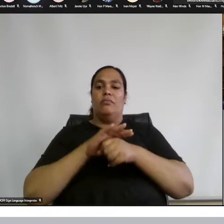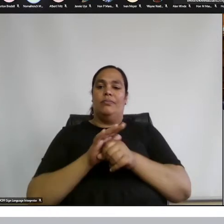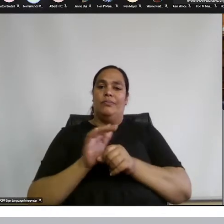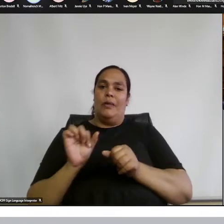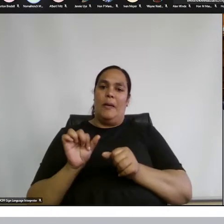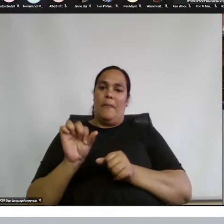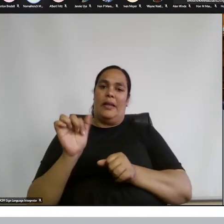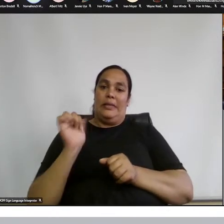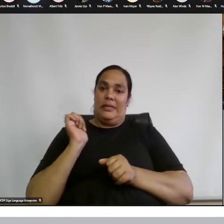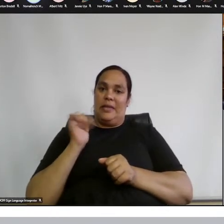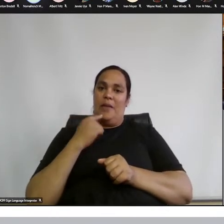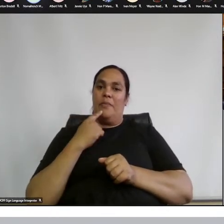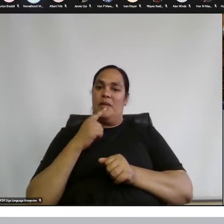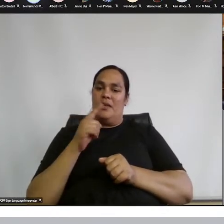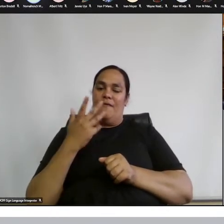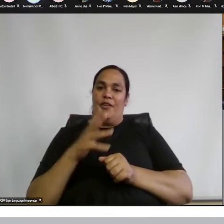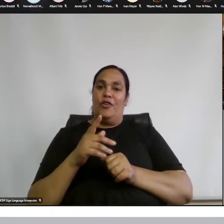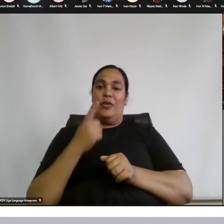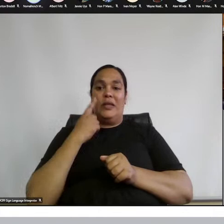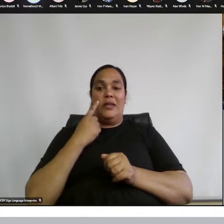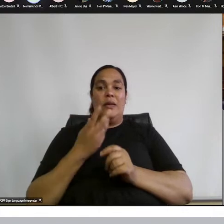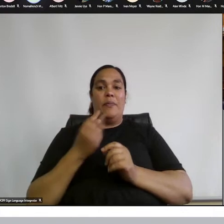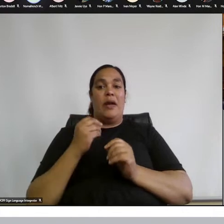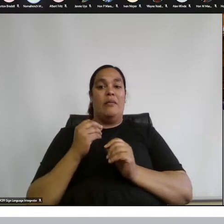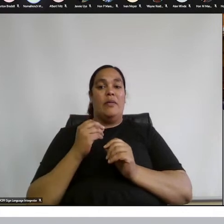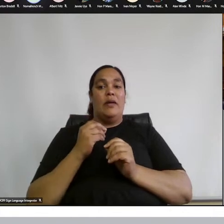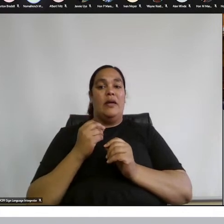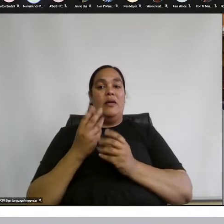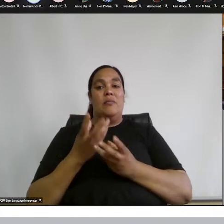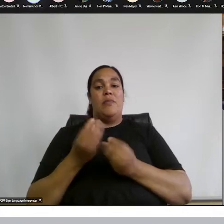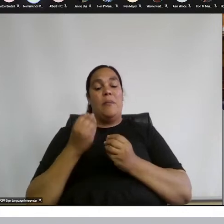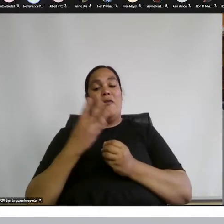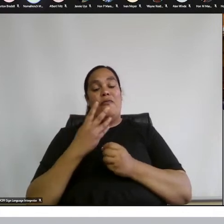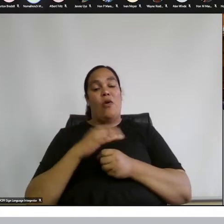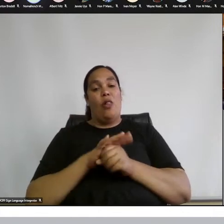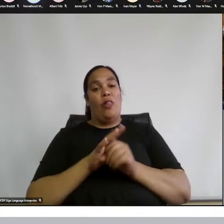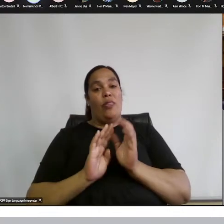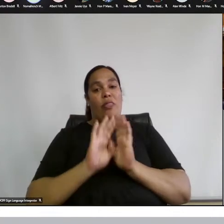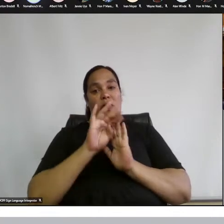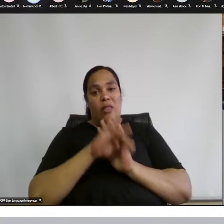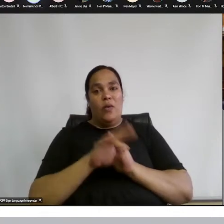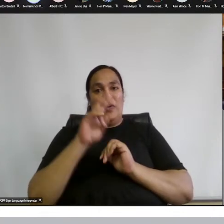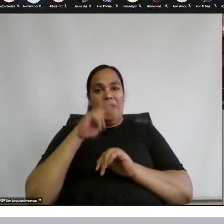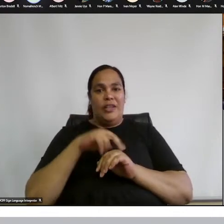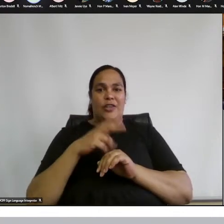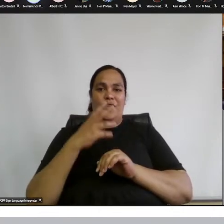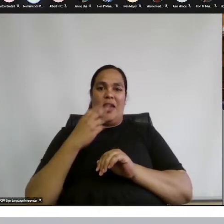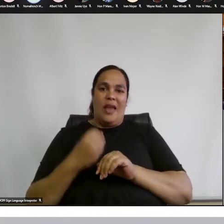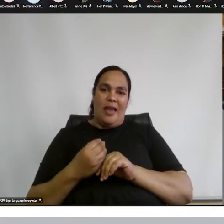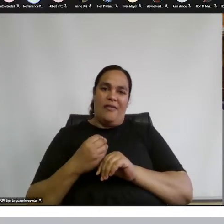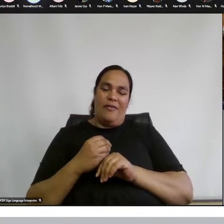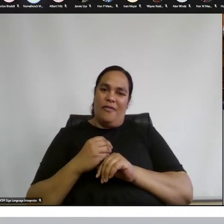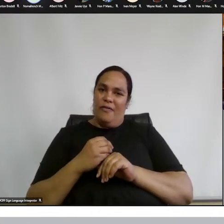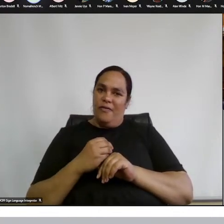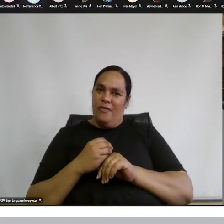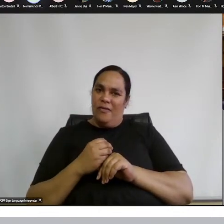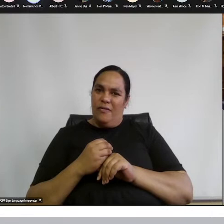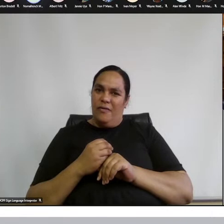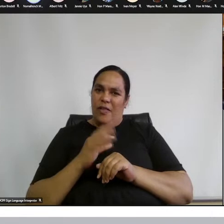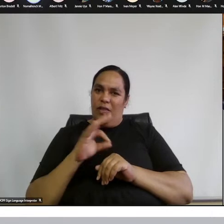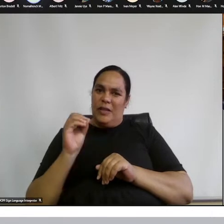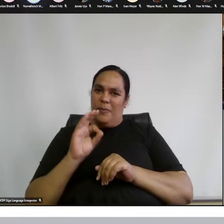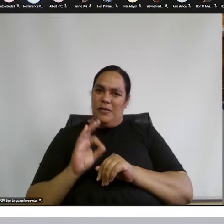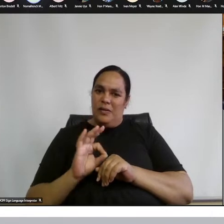I mentioned that in order to technically define a fourth wave, it means that you need to have a 30% of